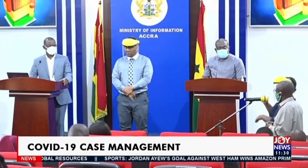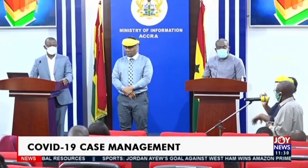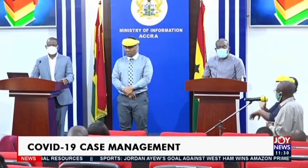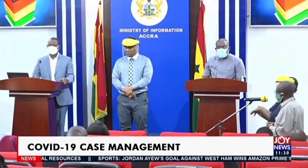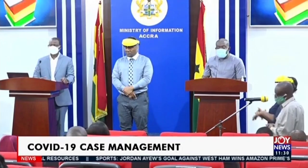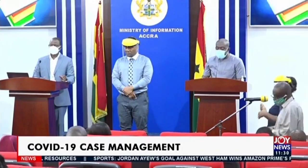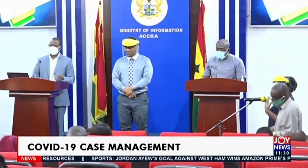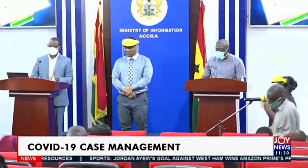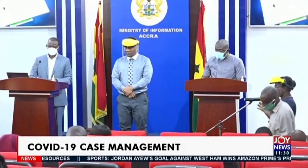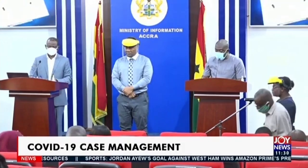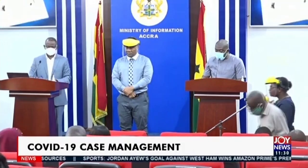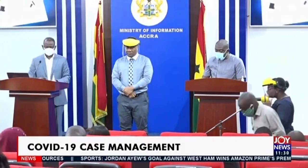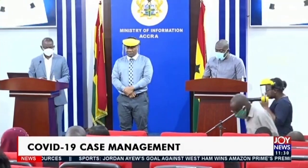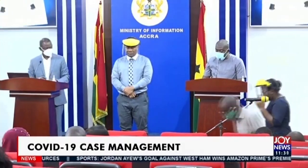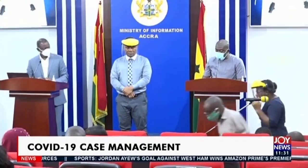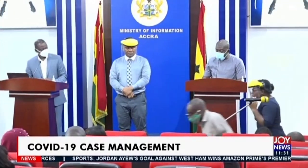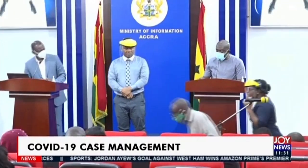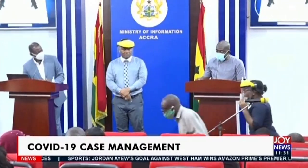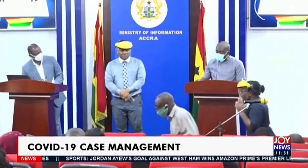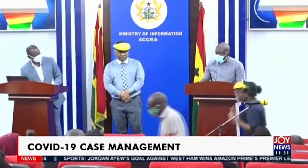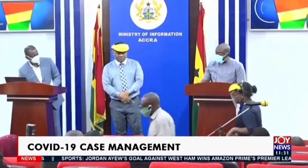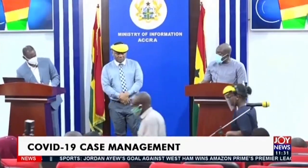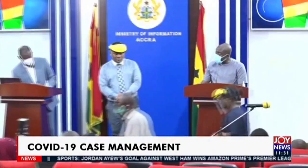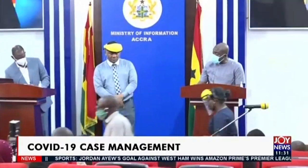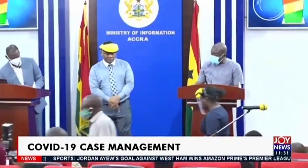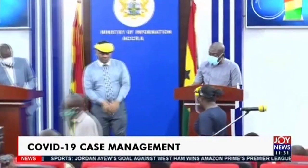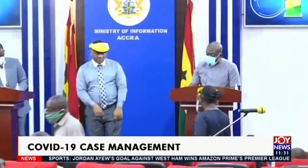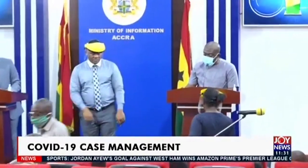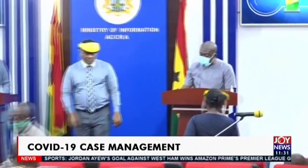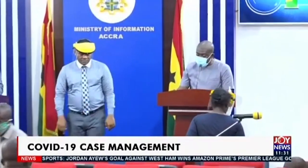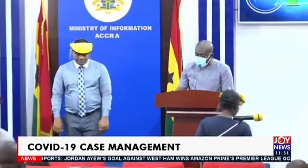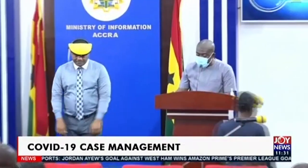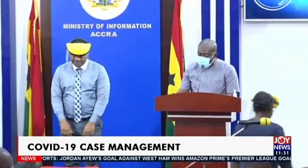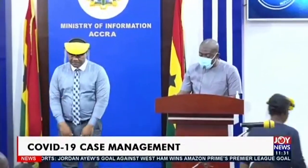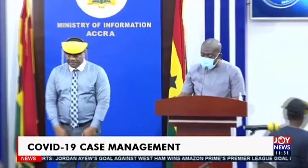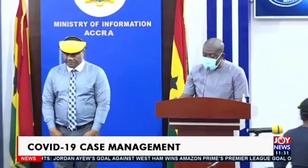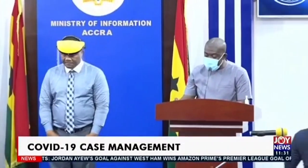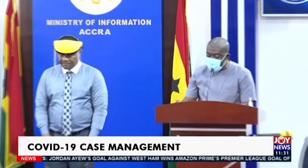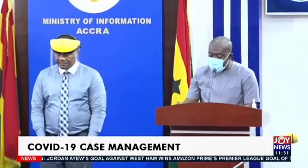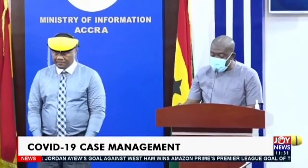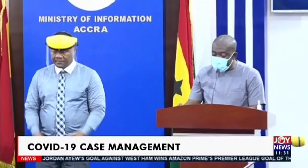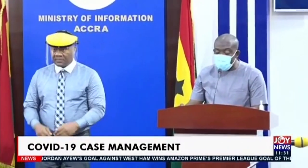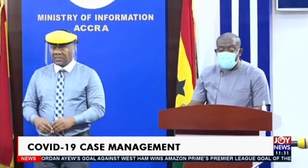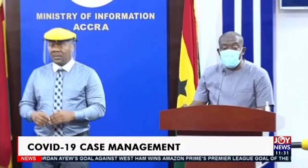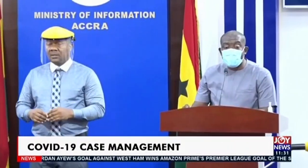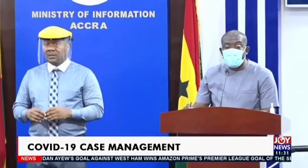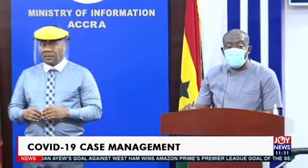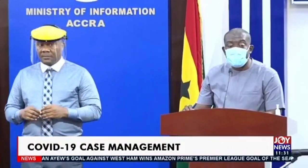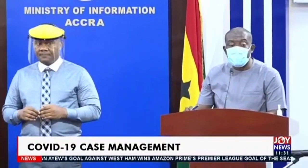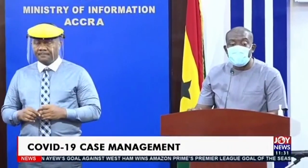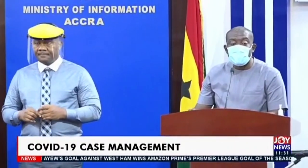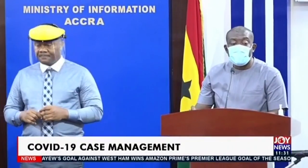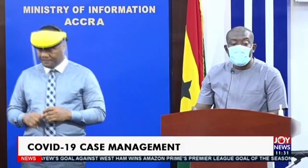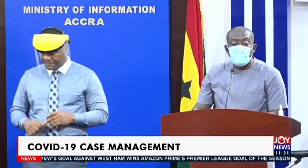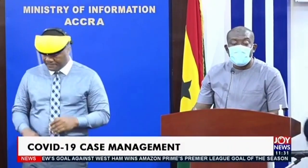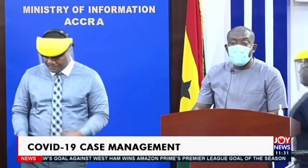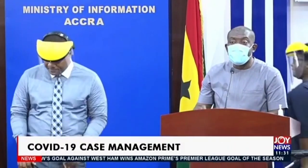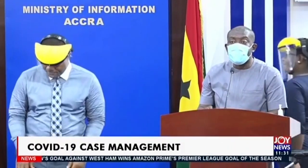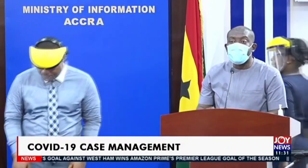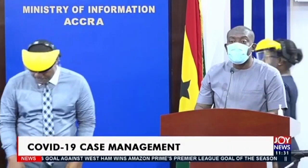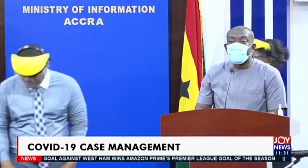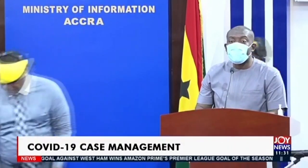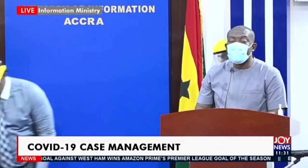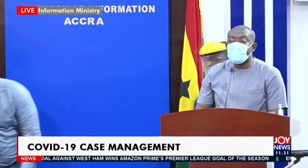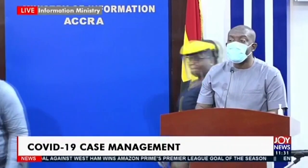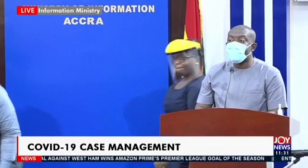Thank you very much. also Thank you. food. I will comment on Let's only look at one another matter, and then, Doc, I'll leave the rest to you. It's It is about native the to female Mexico, national but teams. today it's eaten all over the